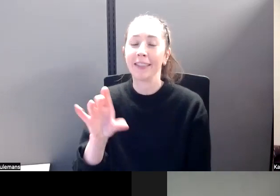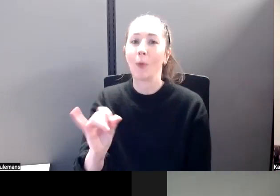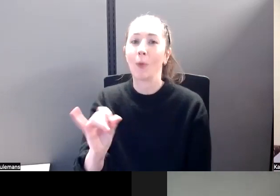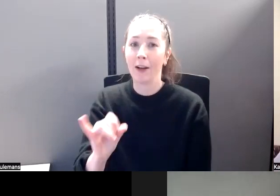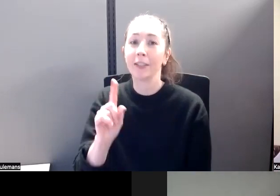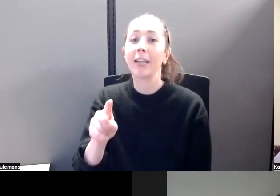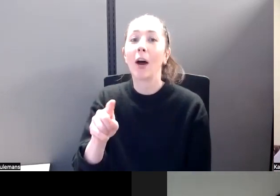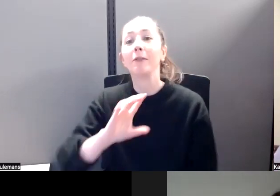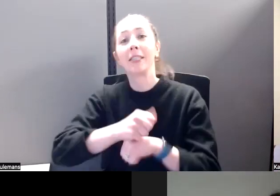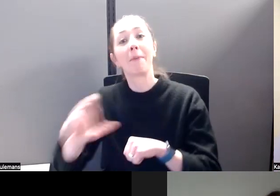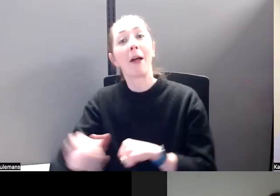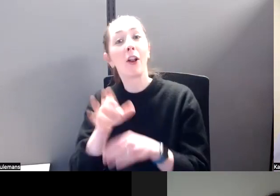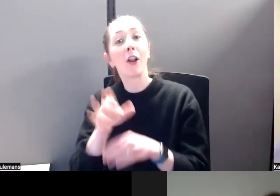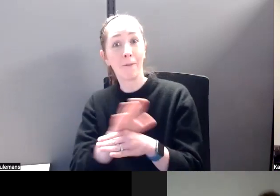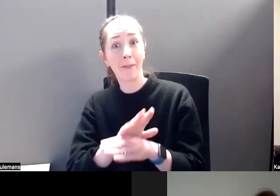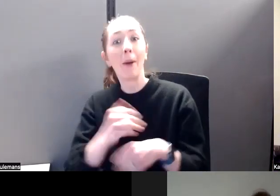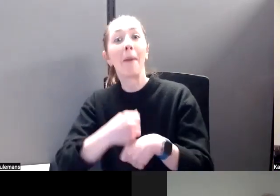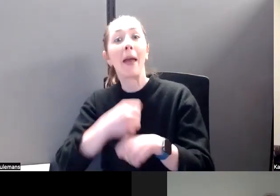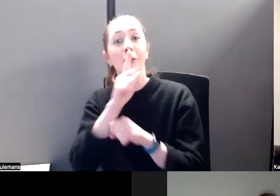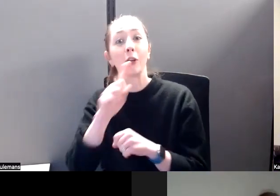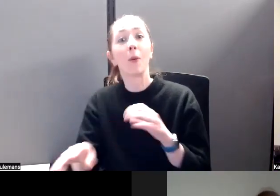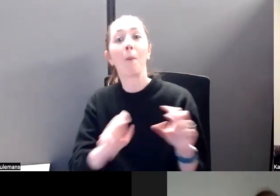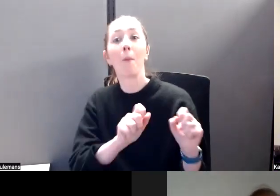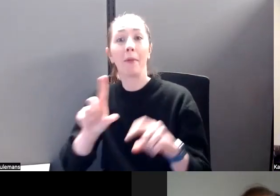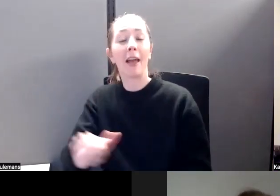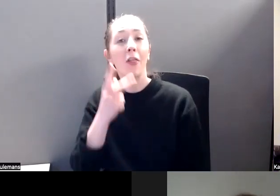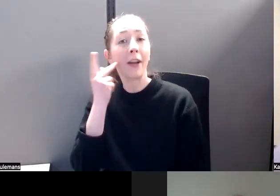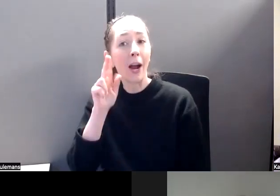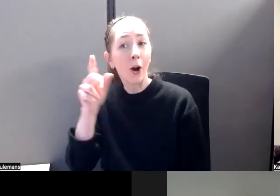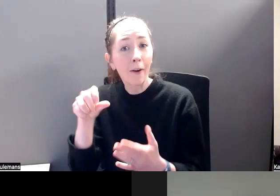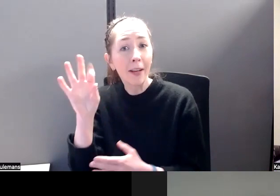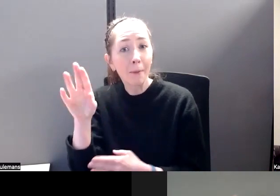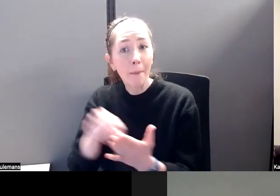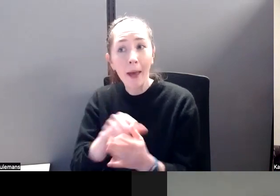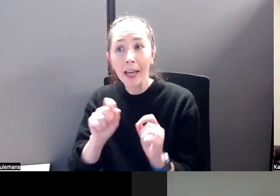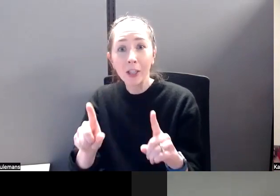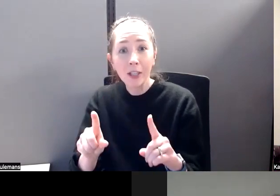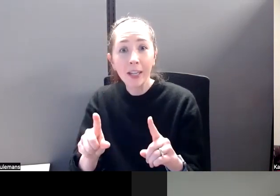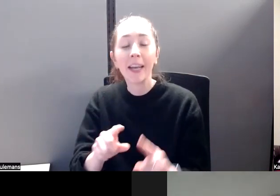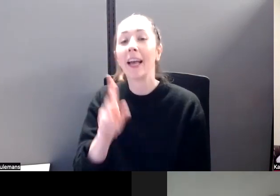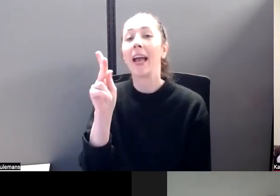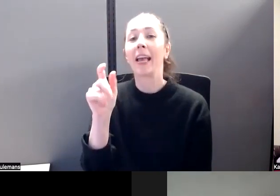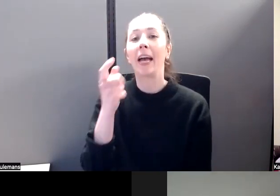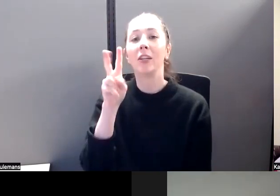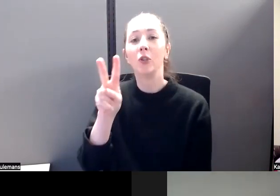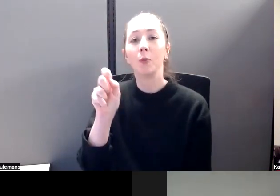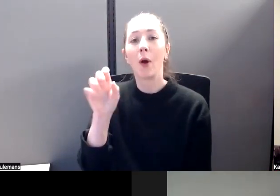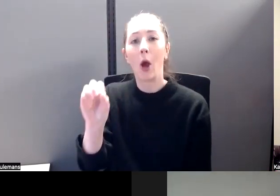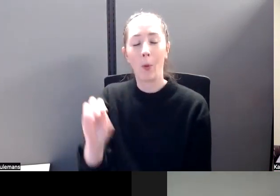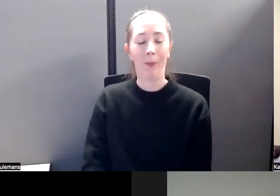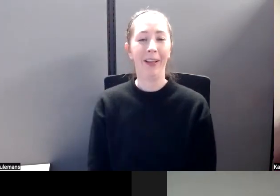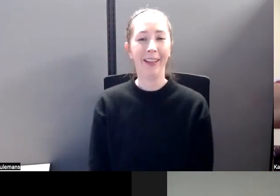to do another video and be like, go to other Kat's page and see me on her page. Kat 2.0.